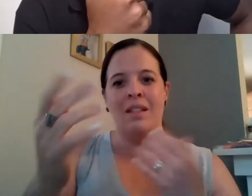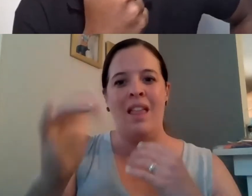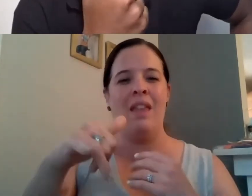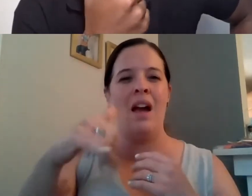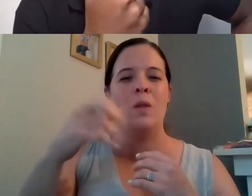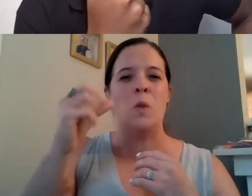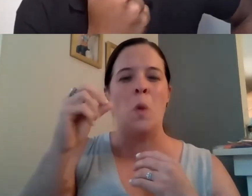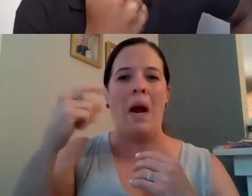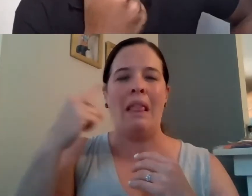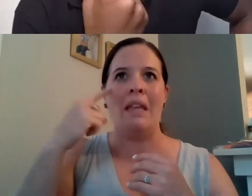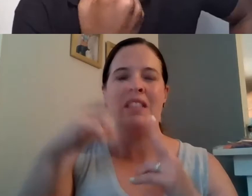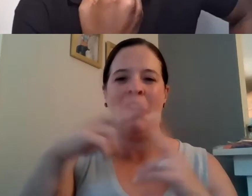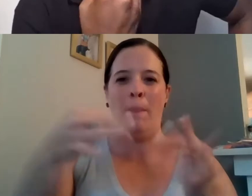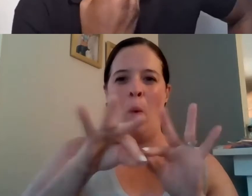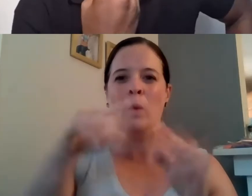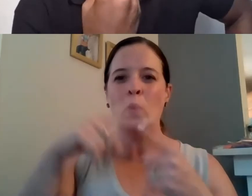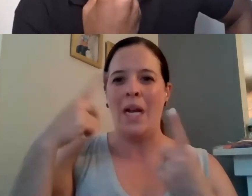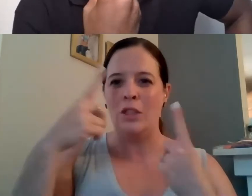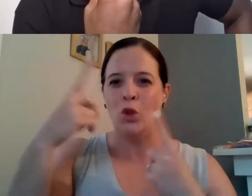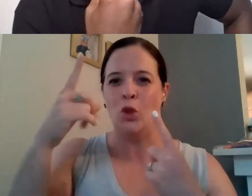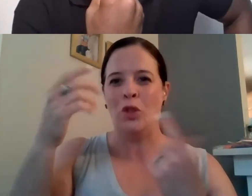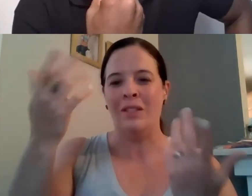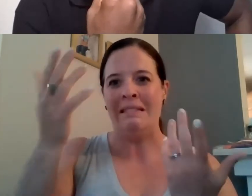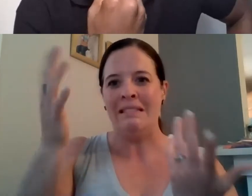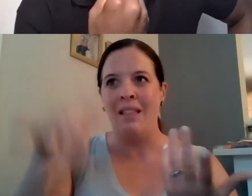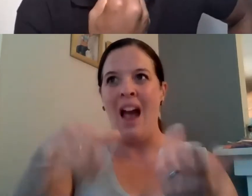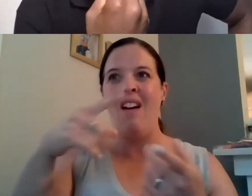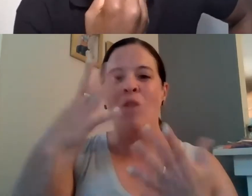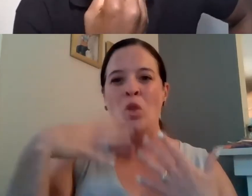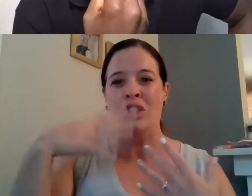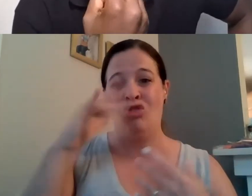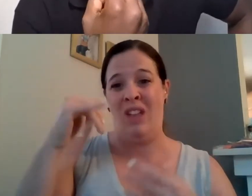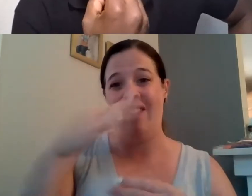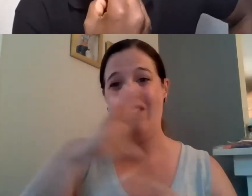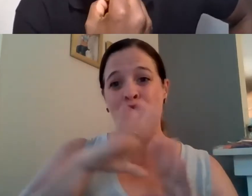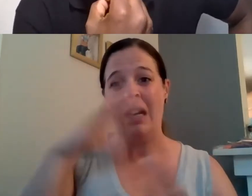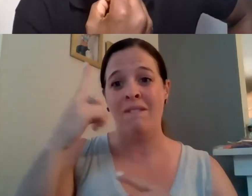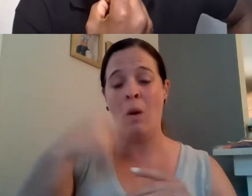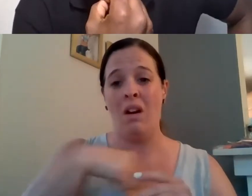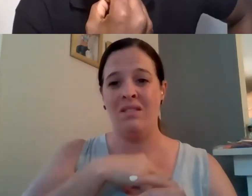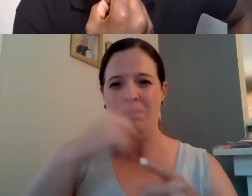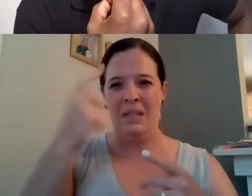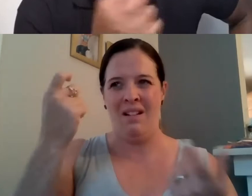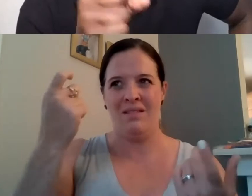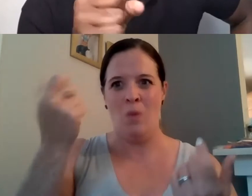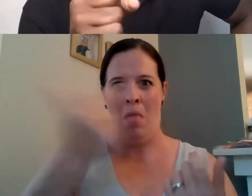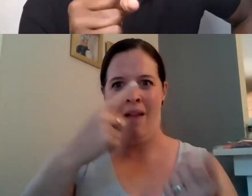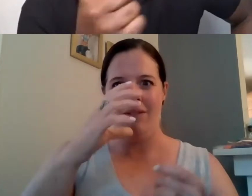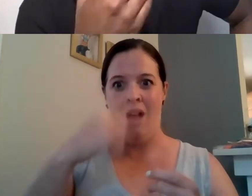and also not visible that could be related to COVID or related to meeting in person. And I think it's extremely